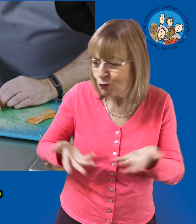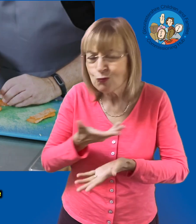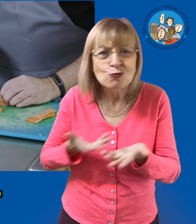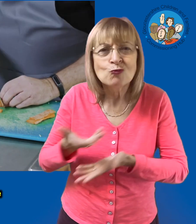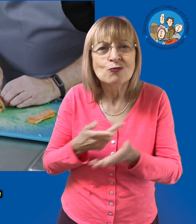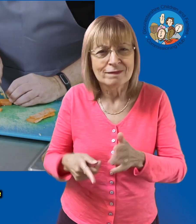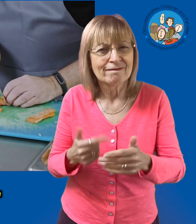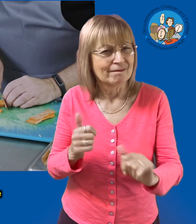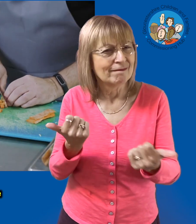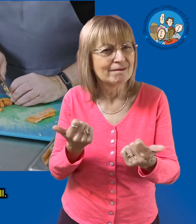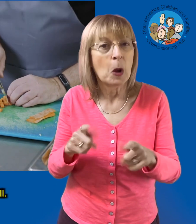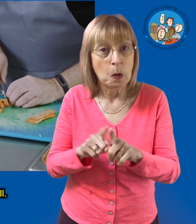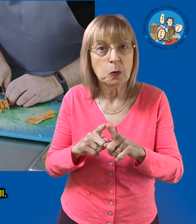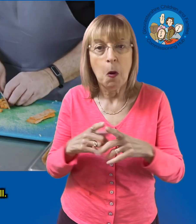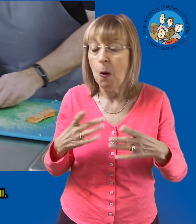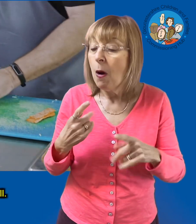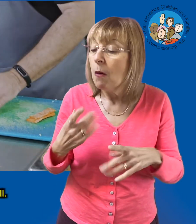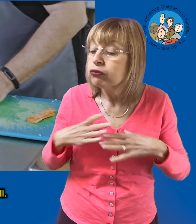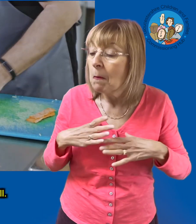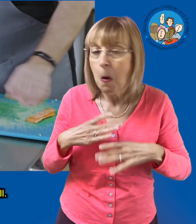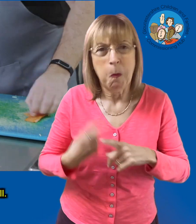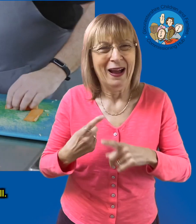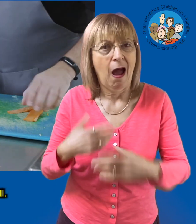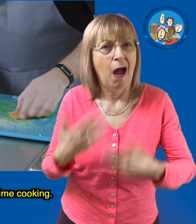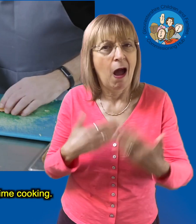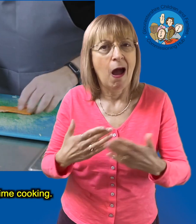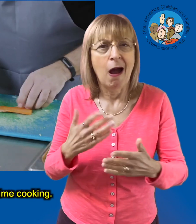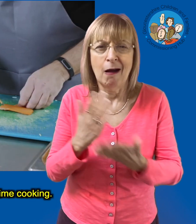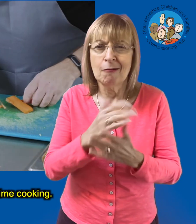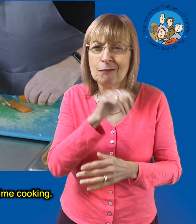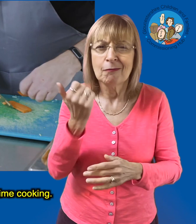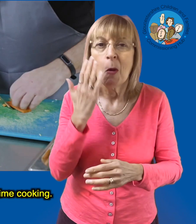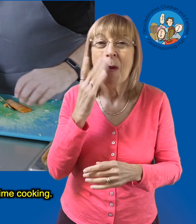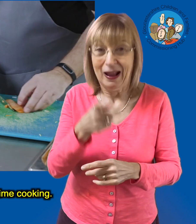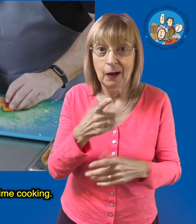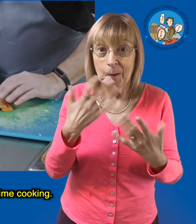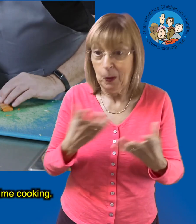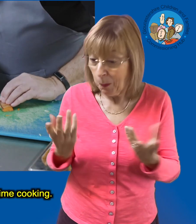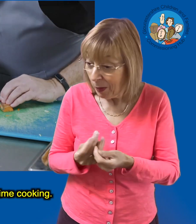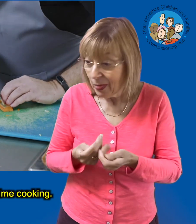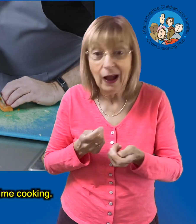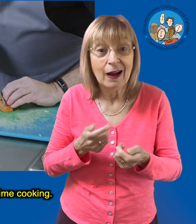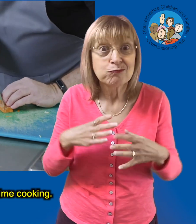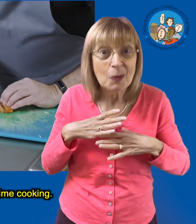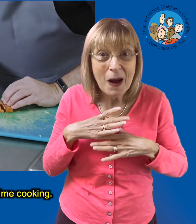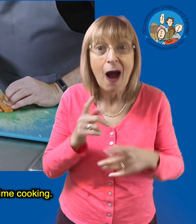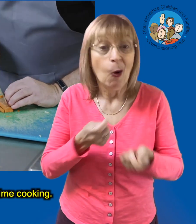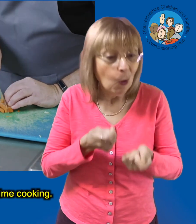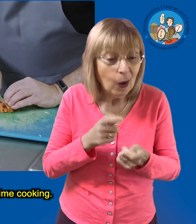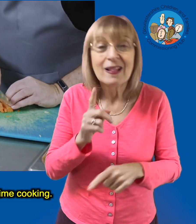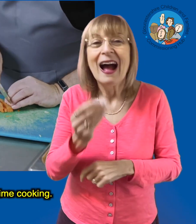as a family making a dish, makes prepping it quicker as well. And it's a bit rewarding to eat what you spent